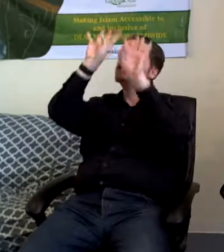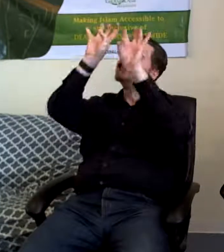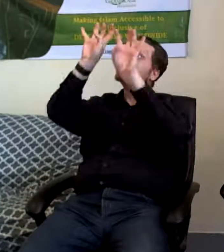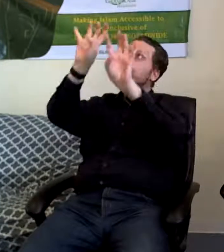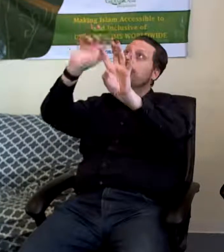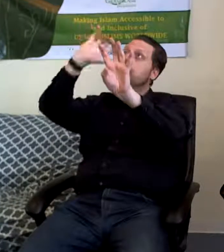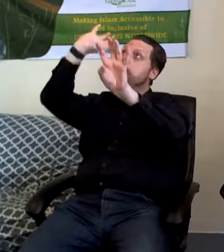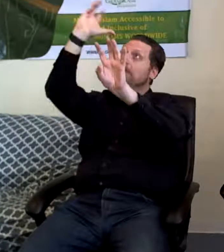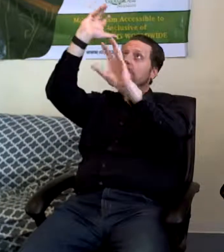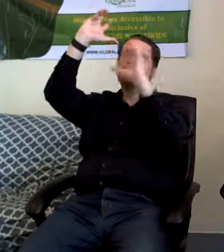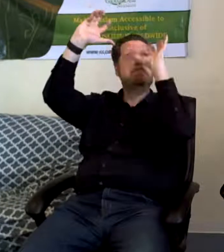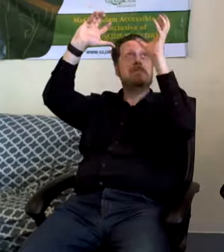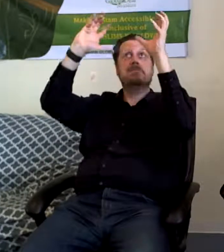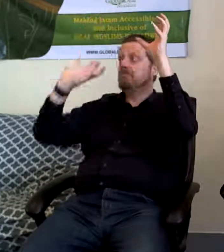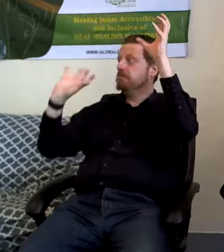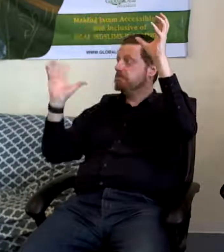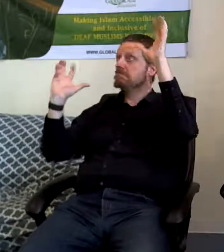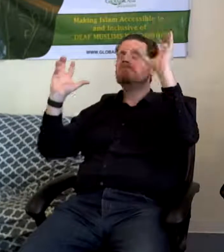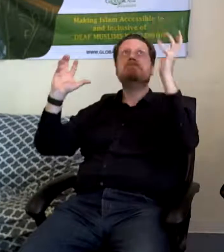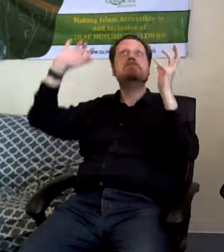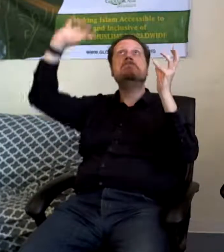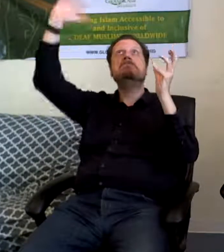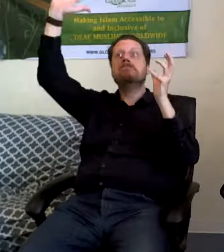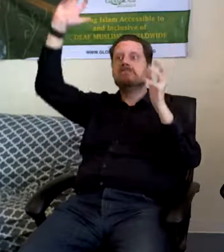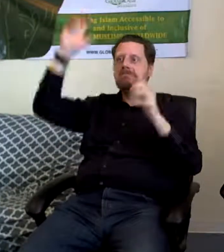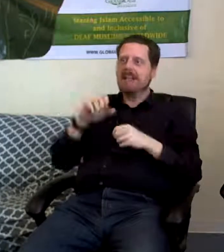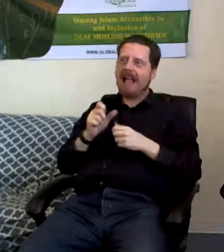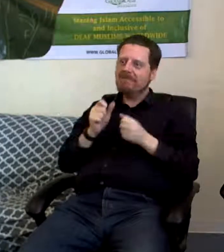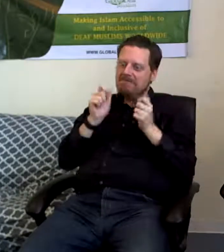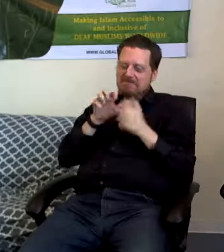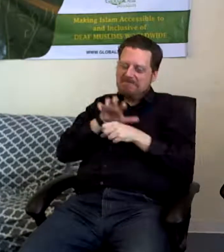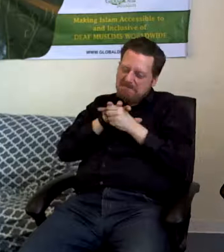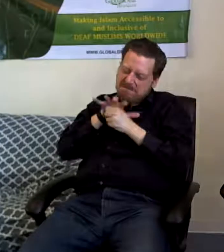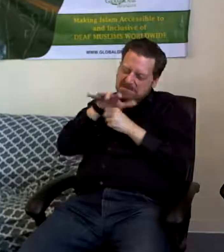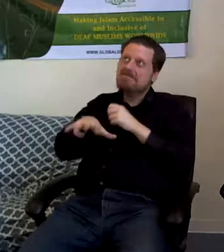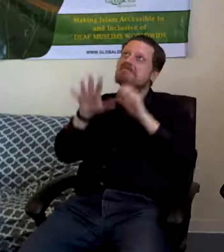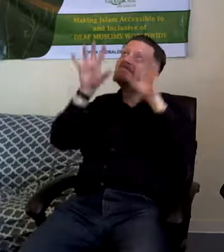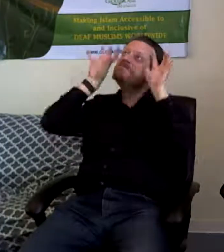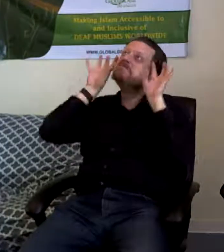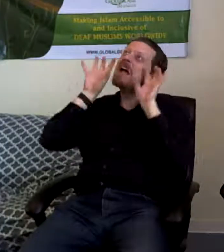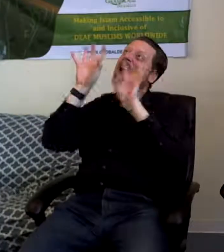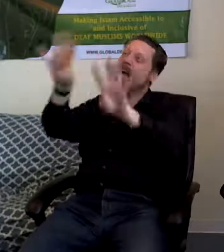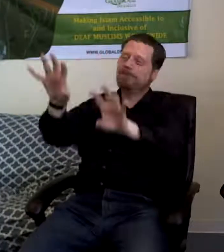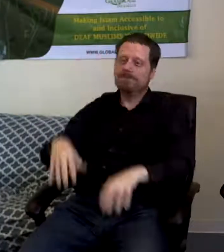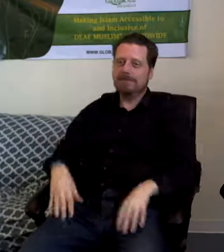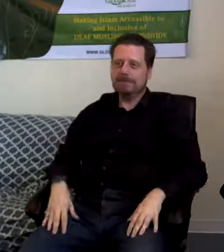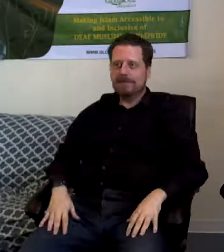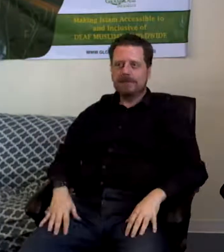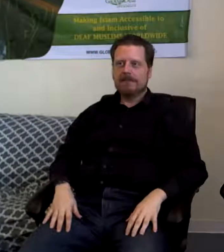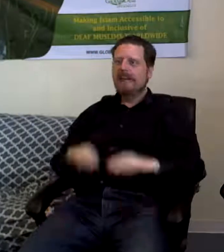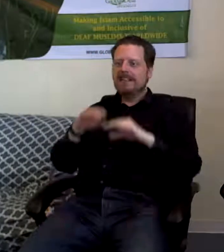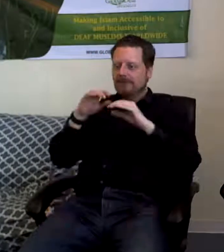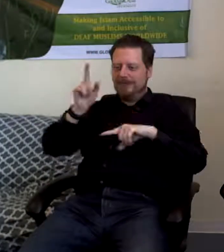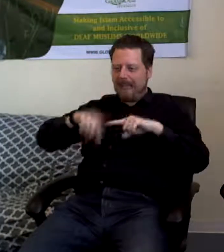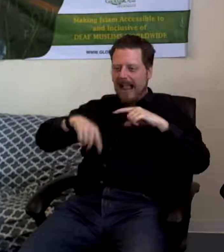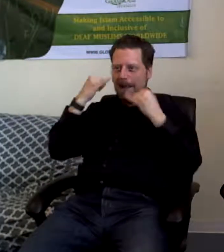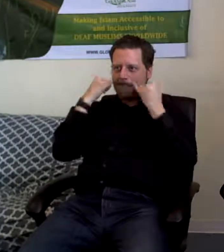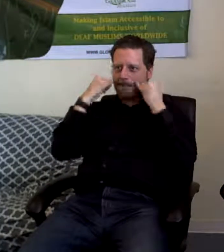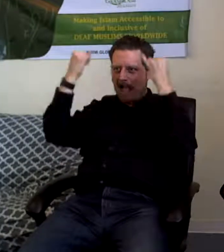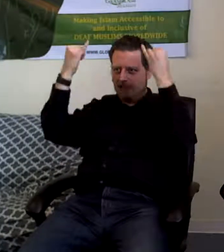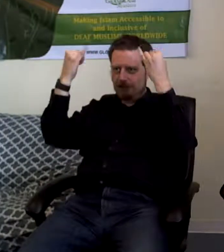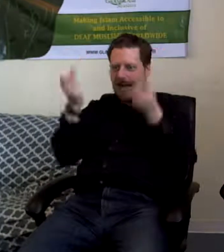that science is telling us about today that is unimaginable, let